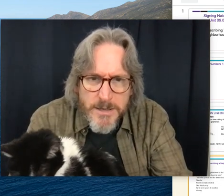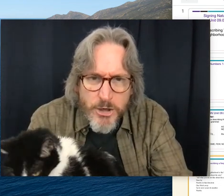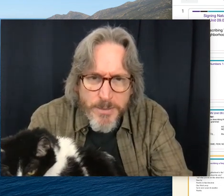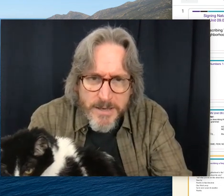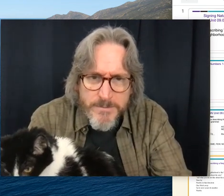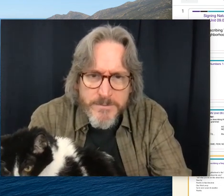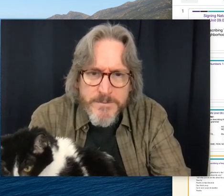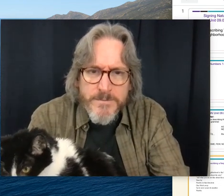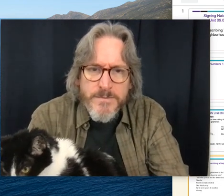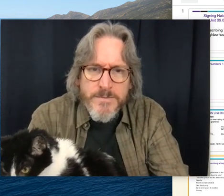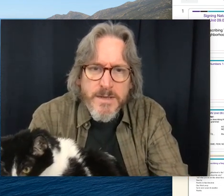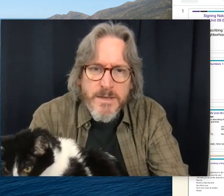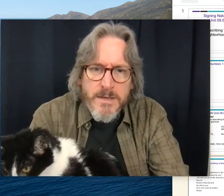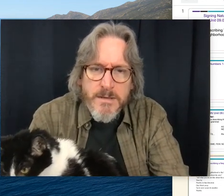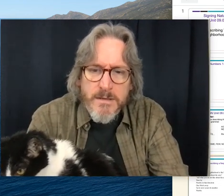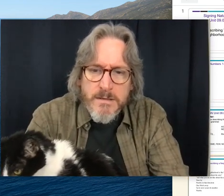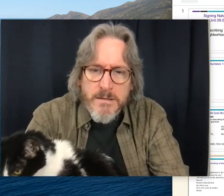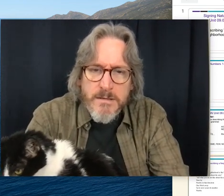nearby.